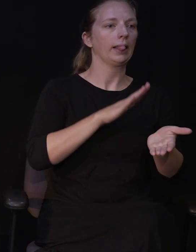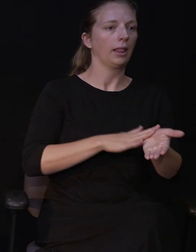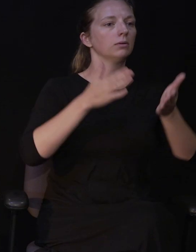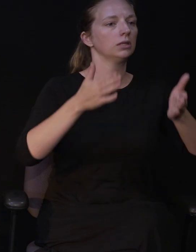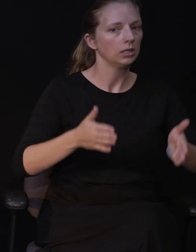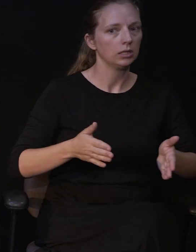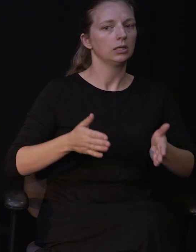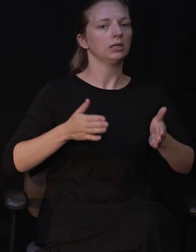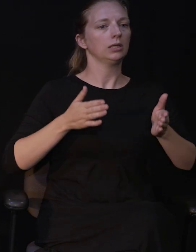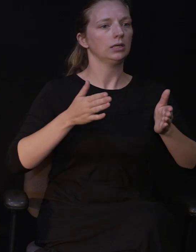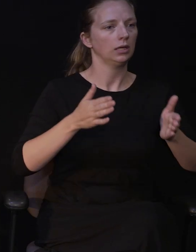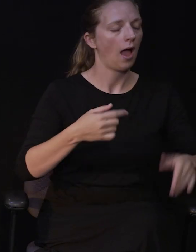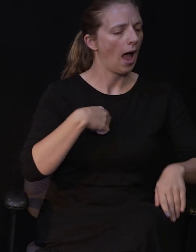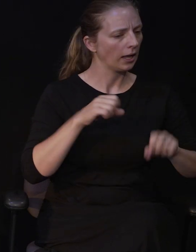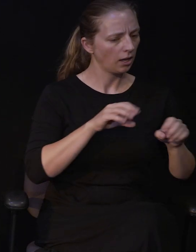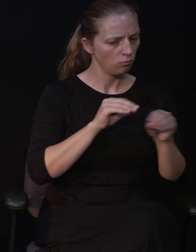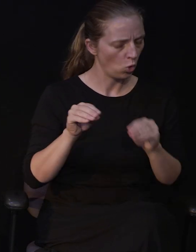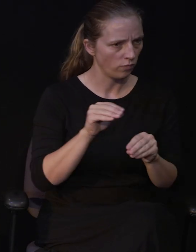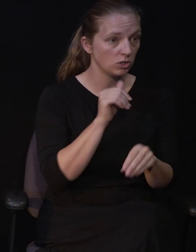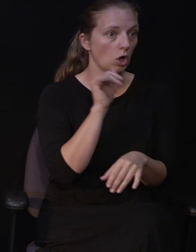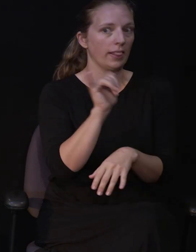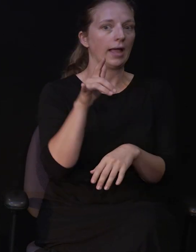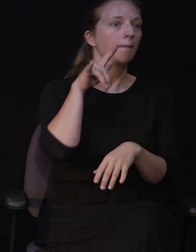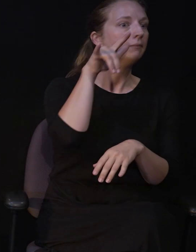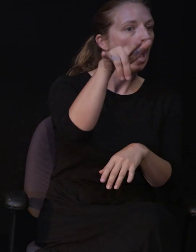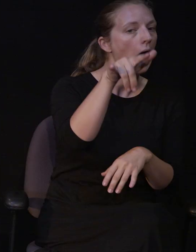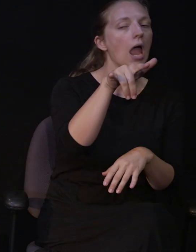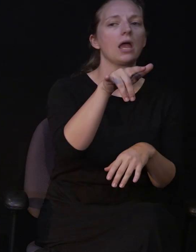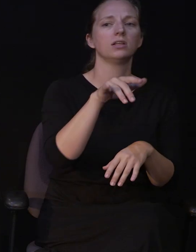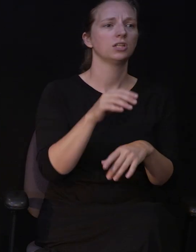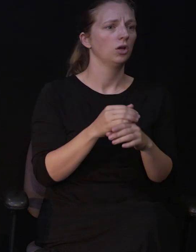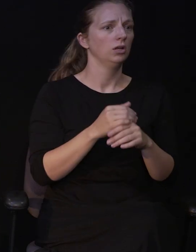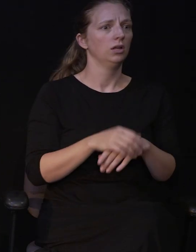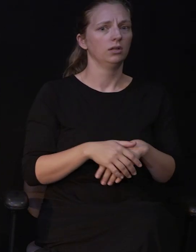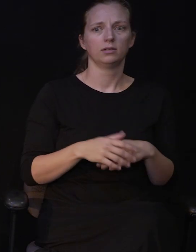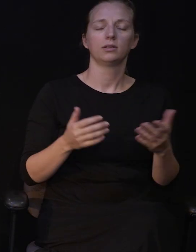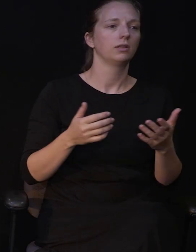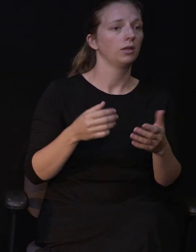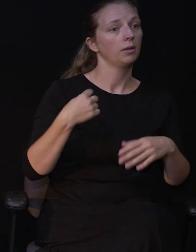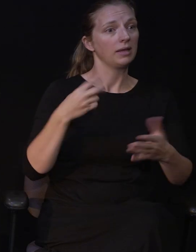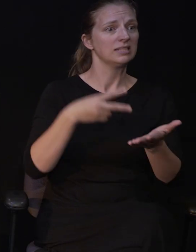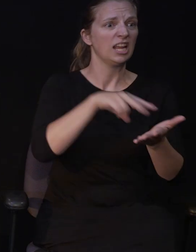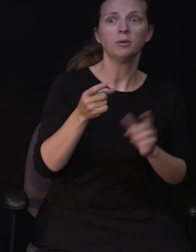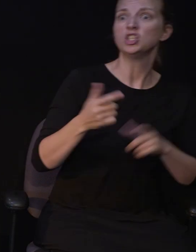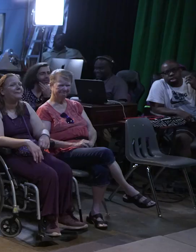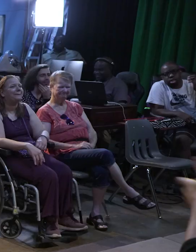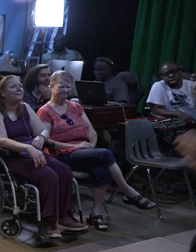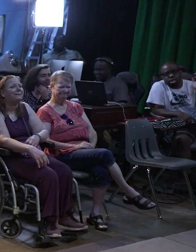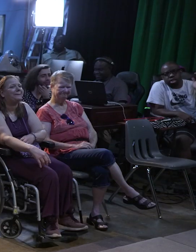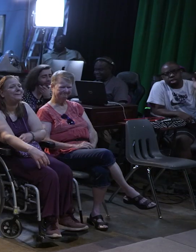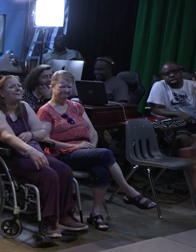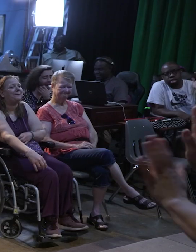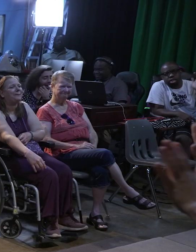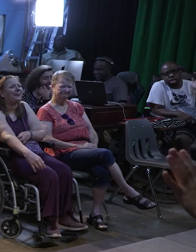and like I can move around, so it's not like an airplane where I feel like every time I get up, they're like, "Well, she's got a gun," or whatever. Sorry, it's a Lebanese thing. This is